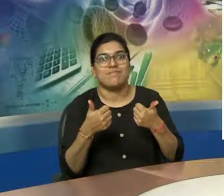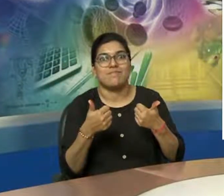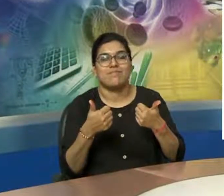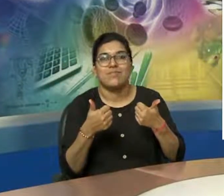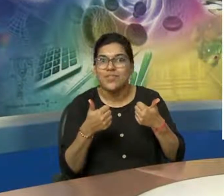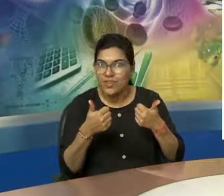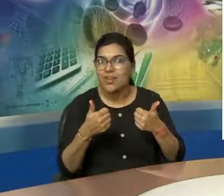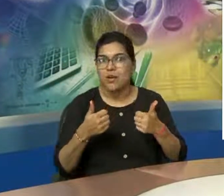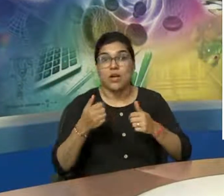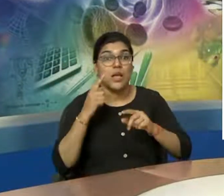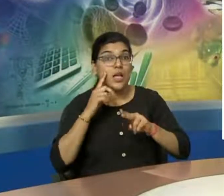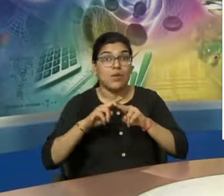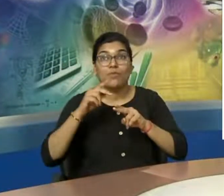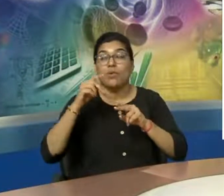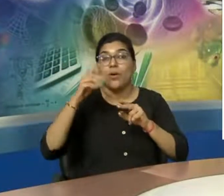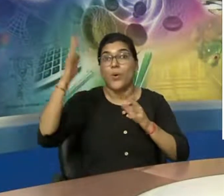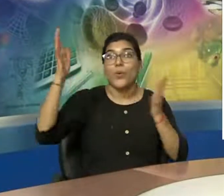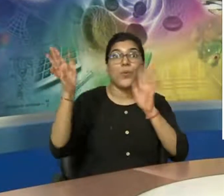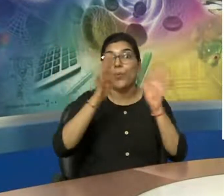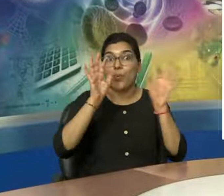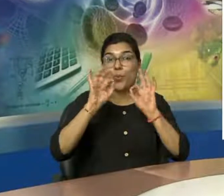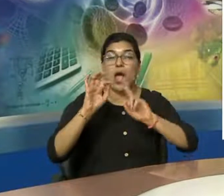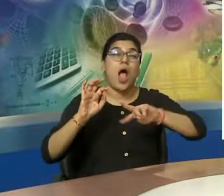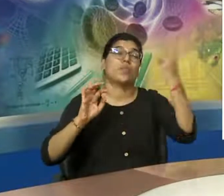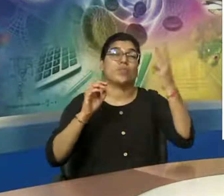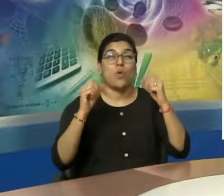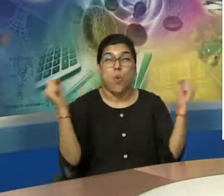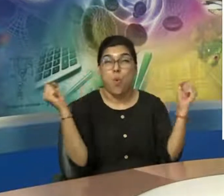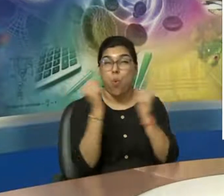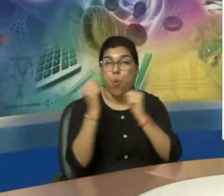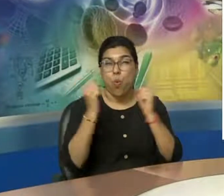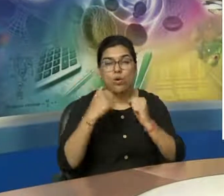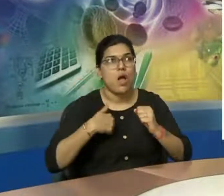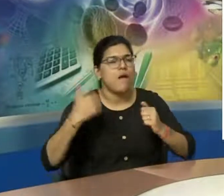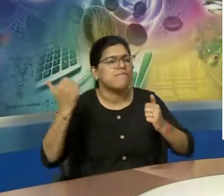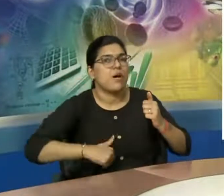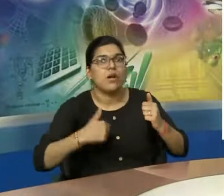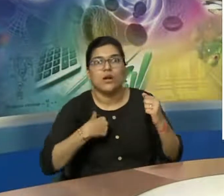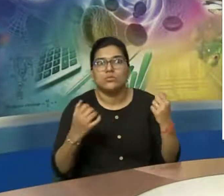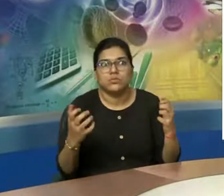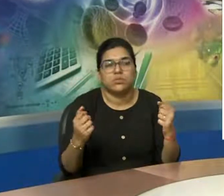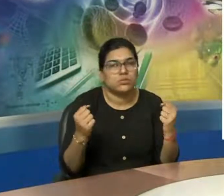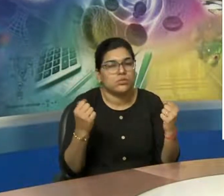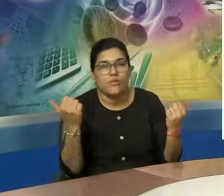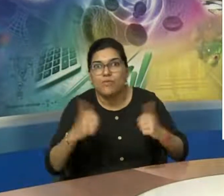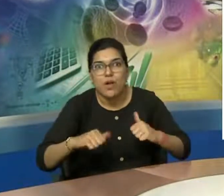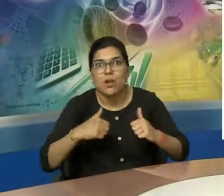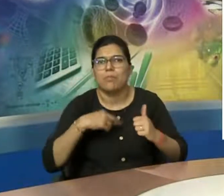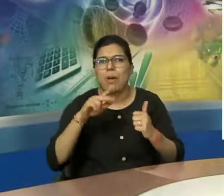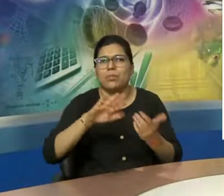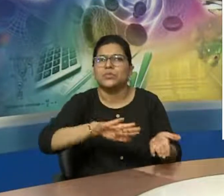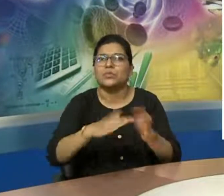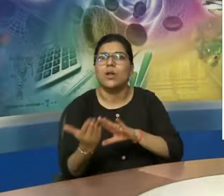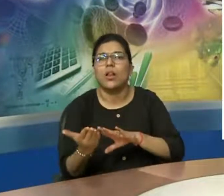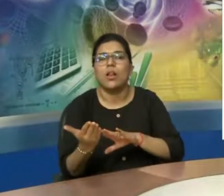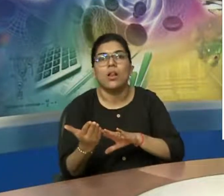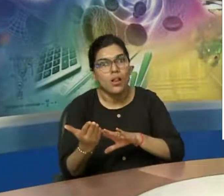In our environment, we feel so many things like air, sometimes the temperature is high, sometimes temperature